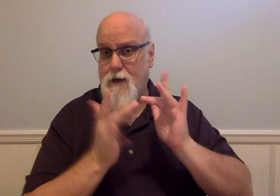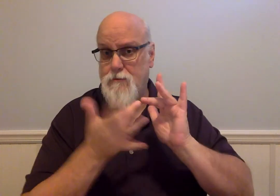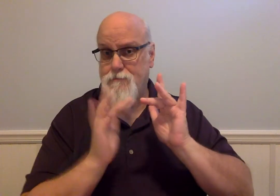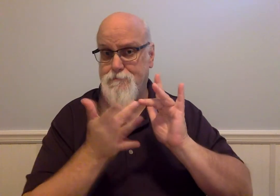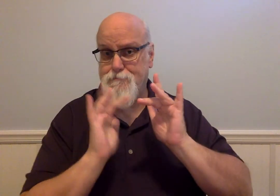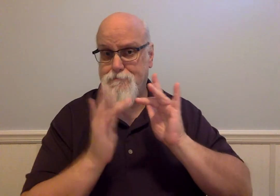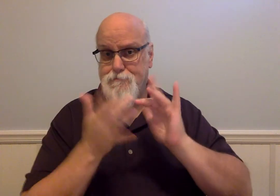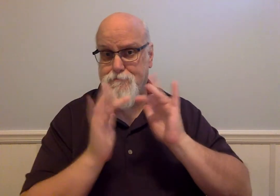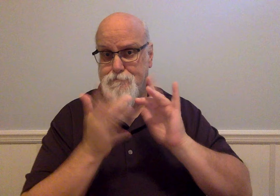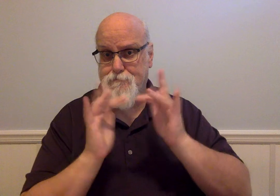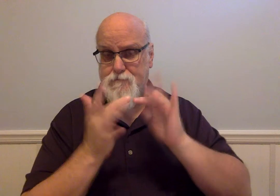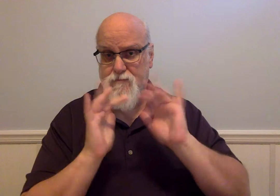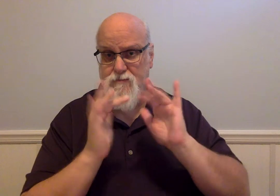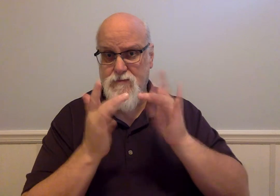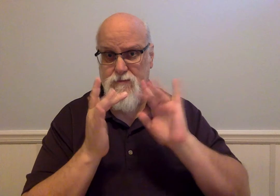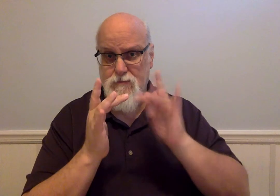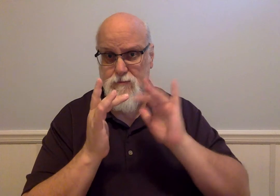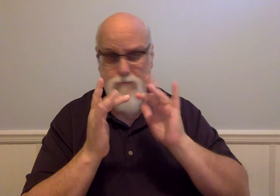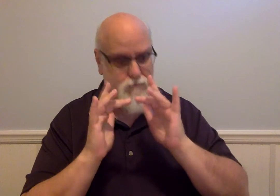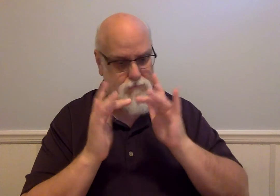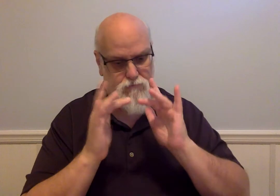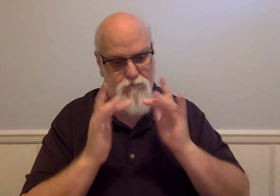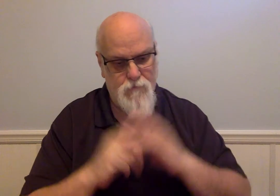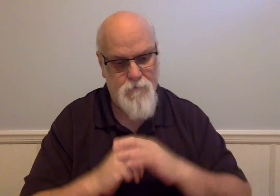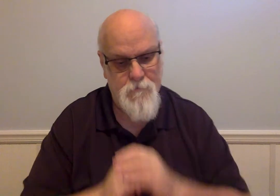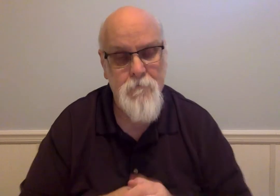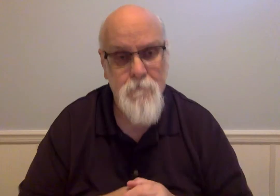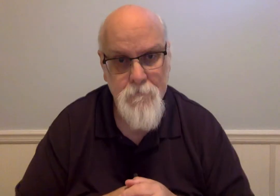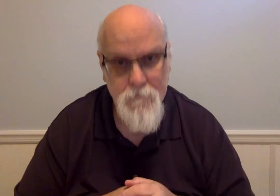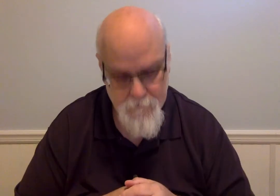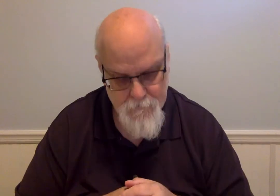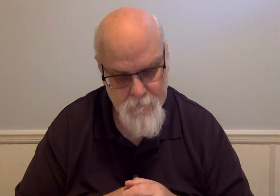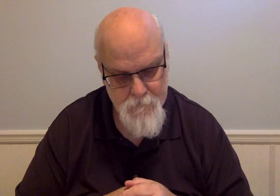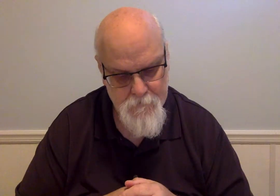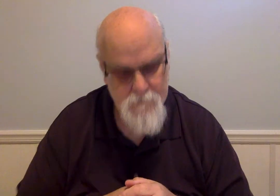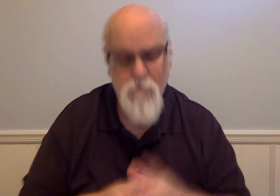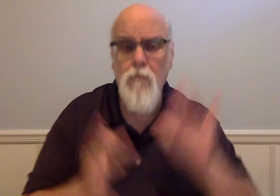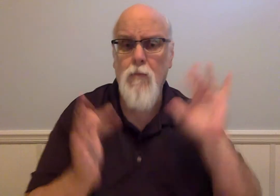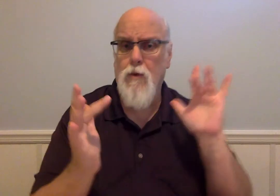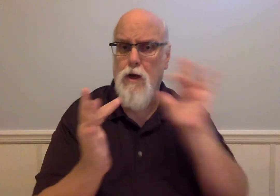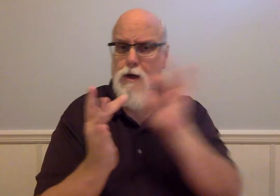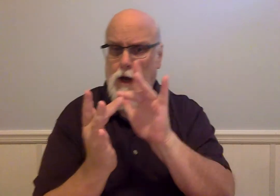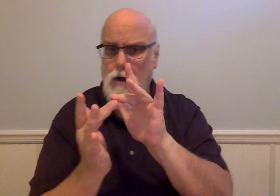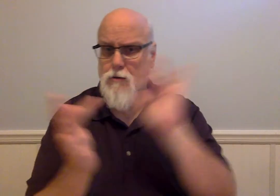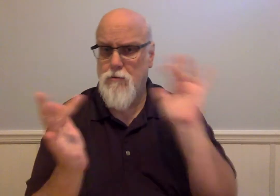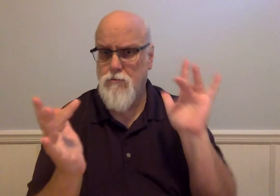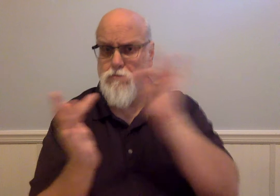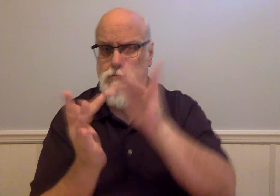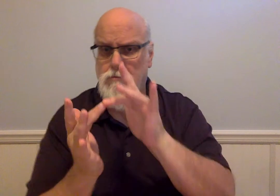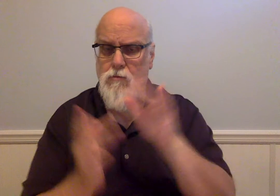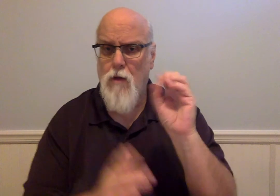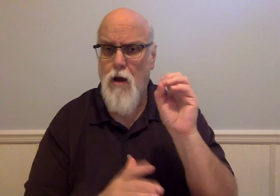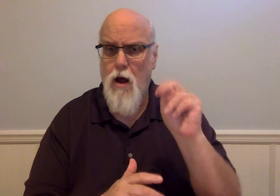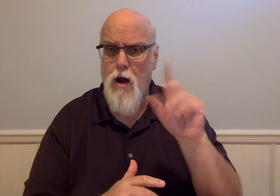So the internet, it's the 25 hand shape and you twist your hands together. Online, you connect